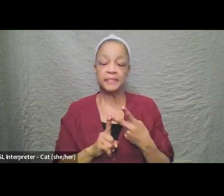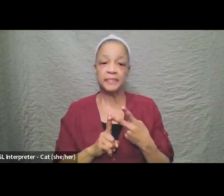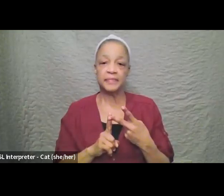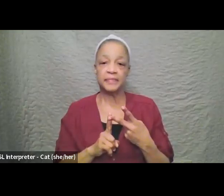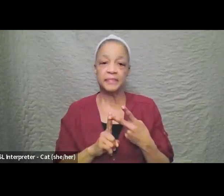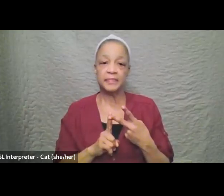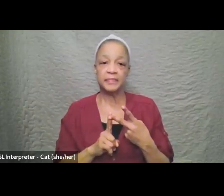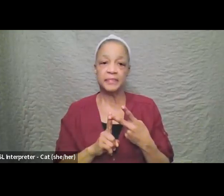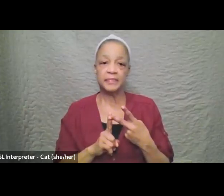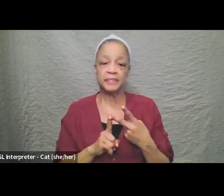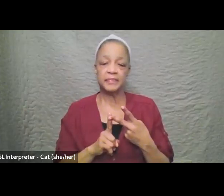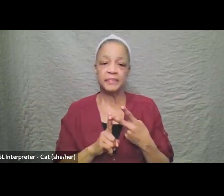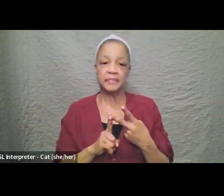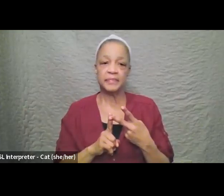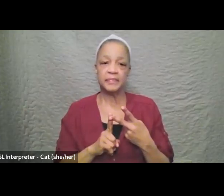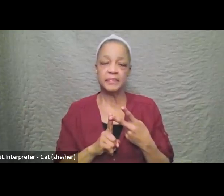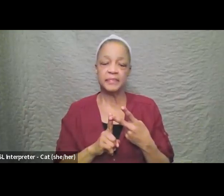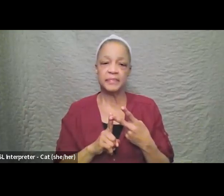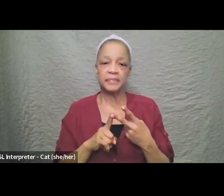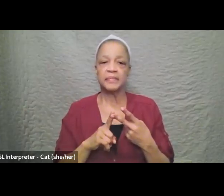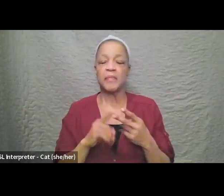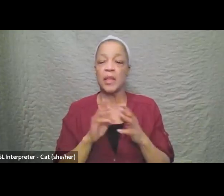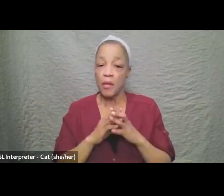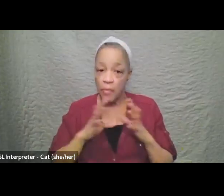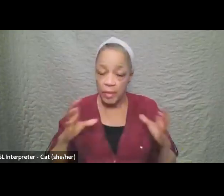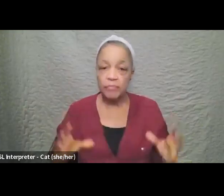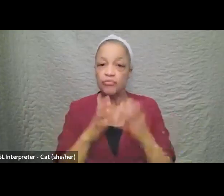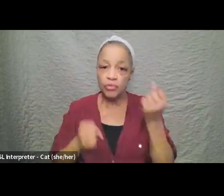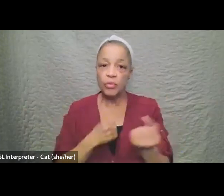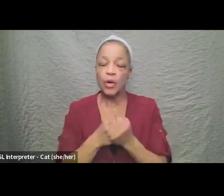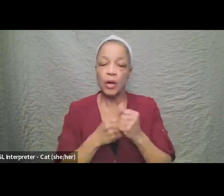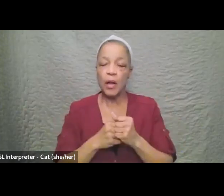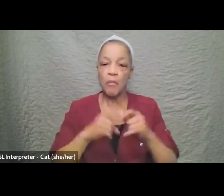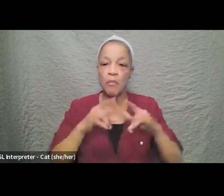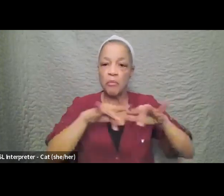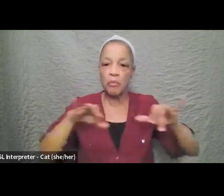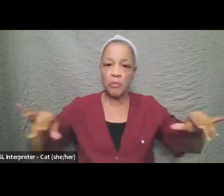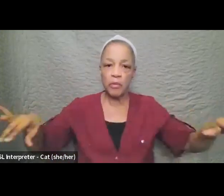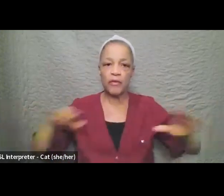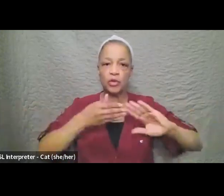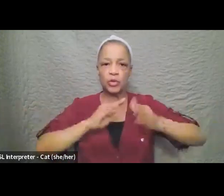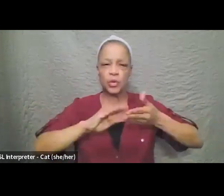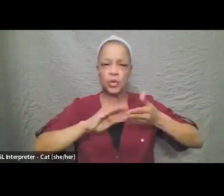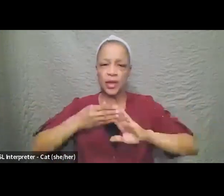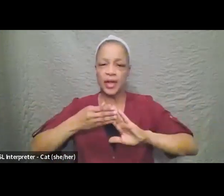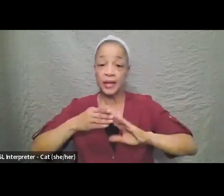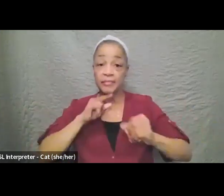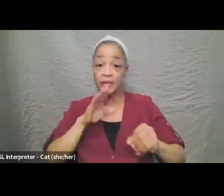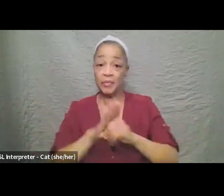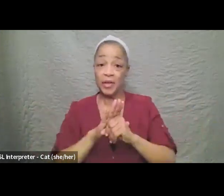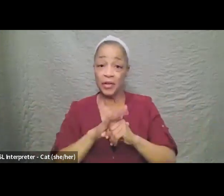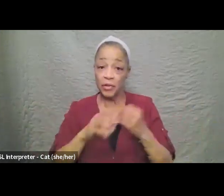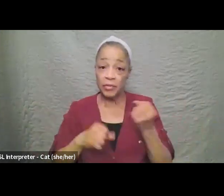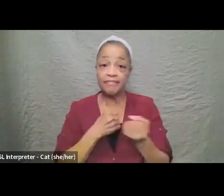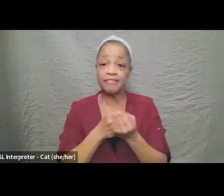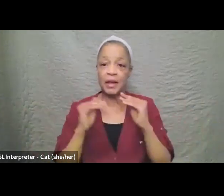By cultivating a multi-sector, diverse community dedicated to promoting